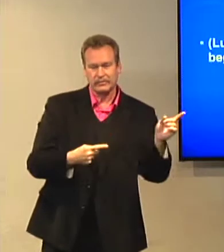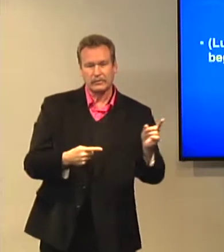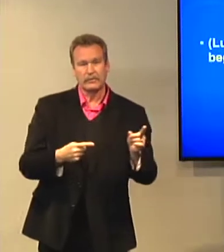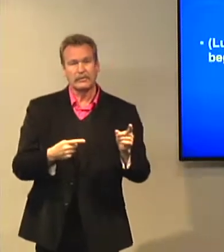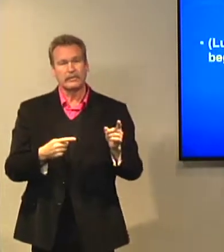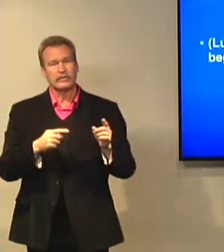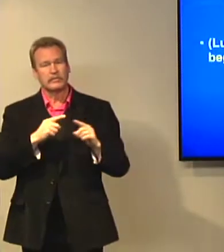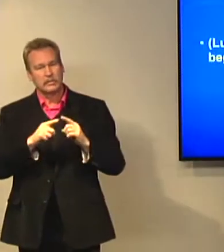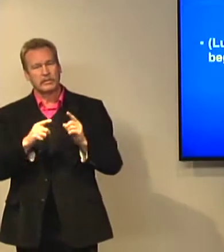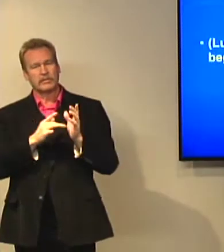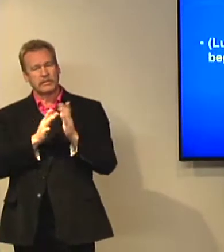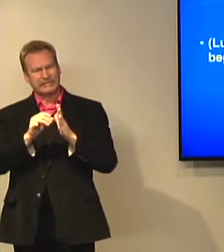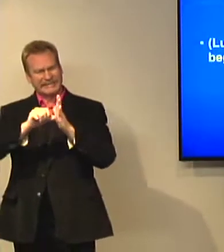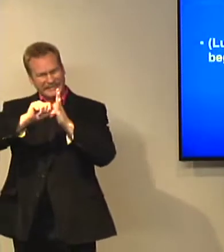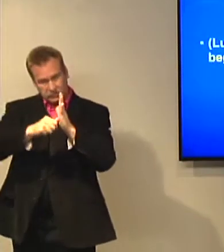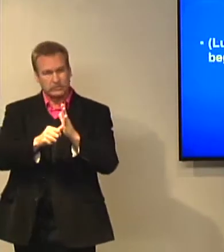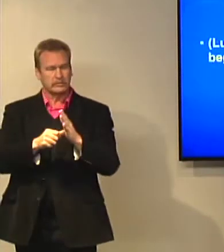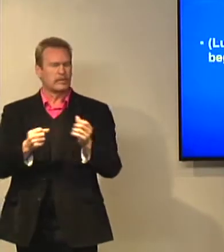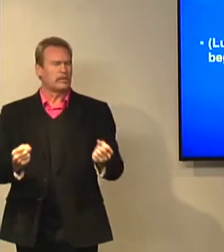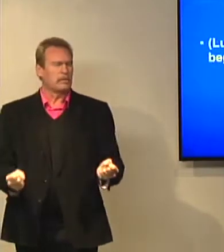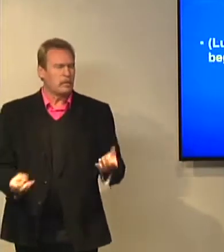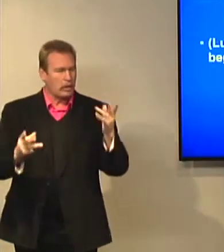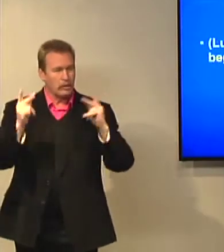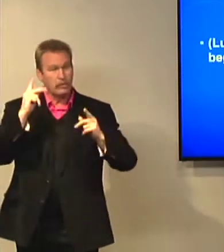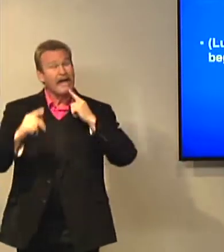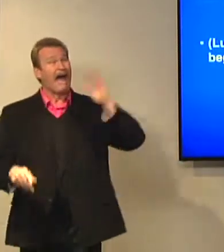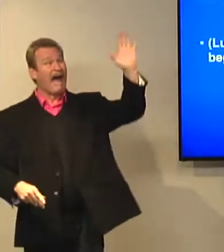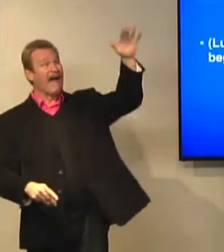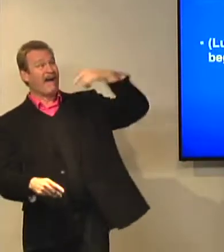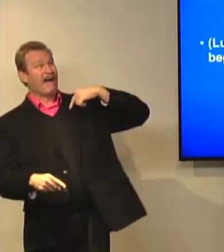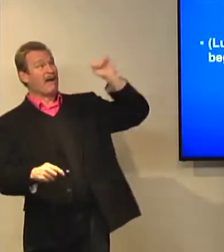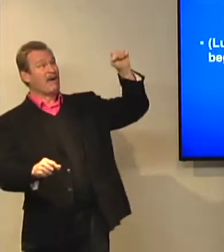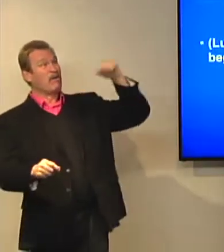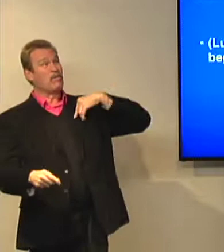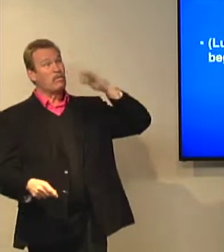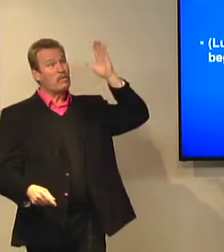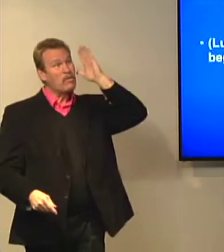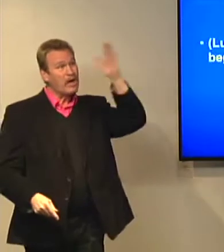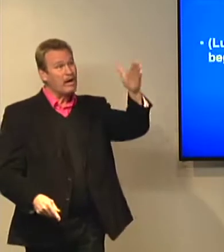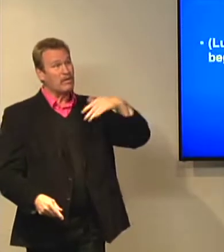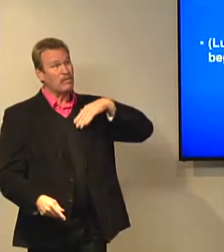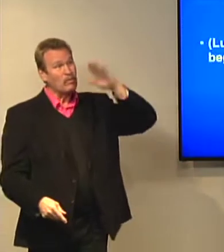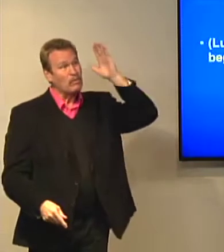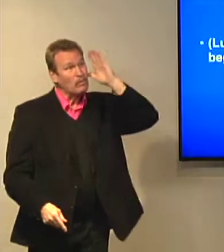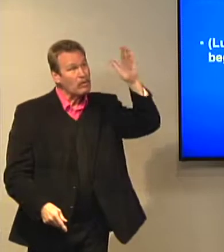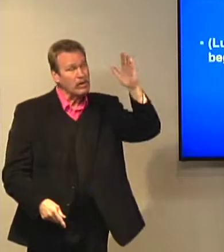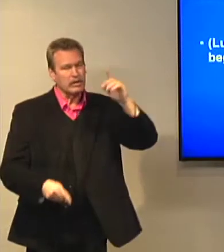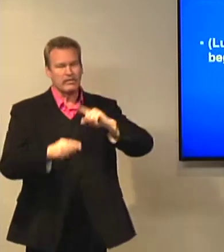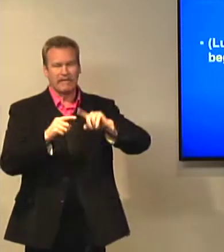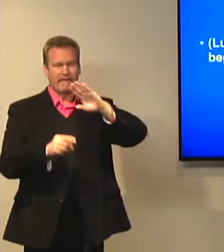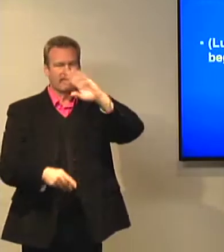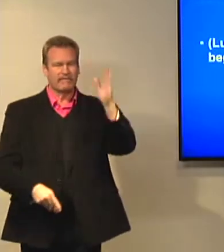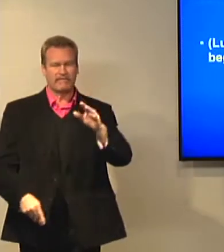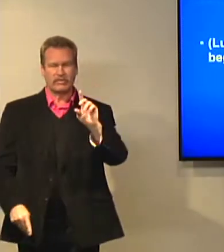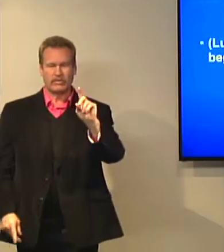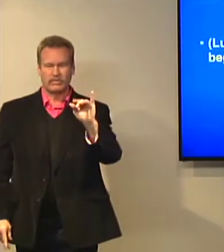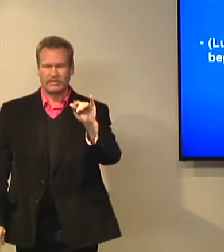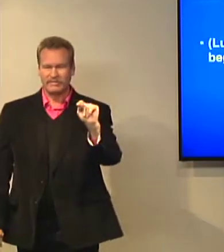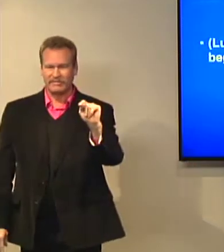But I'm not going to be focusing on that story today. But it's like, oh, yes, this person's like, I will do this, I will do that, but they never do